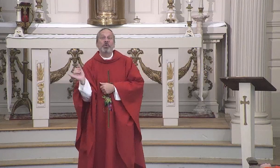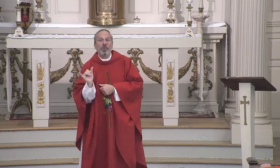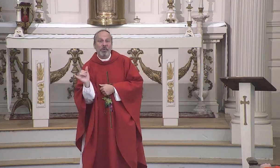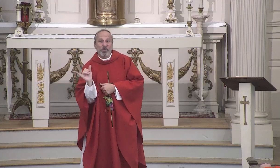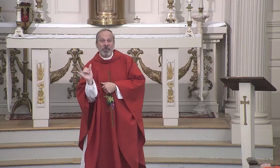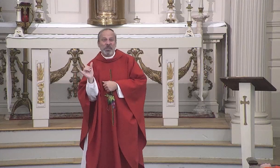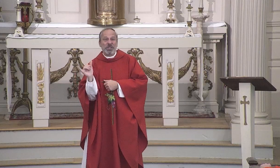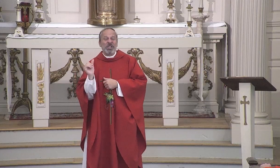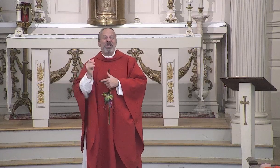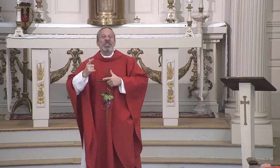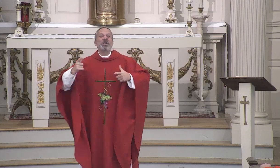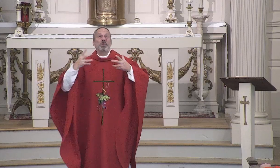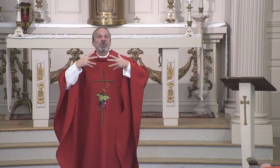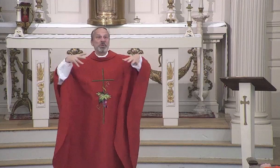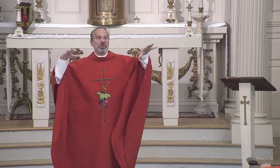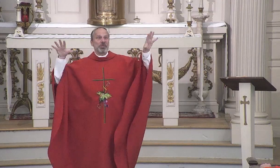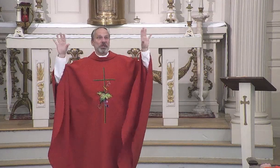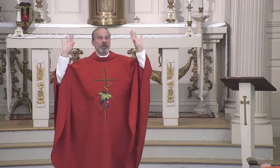He